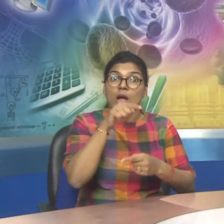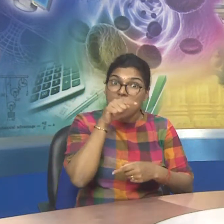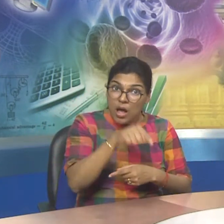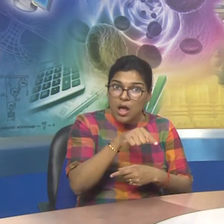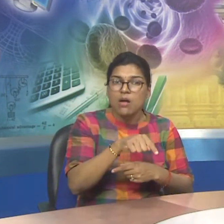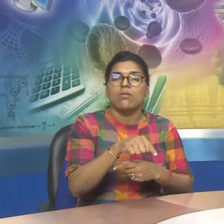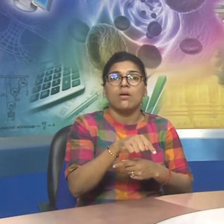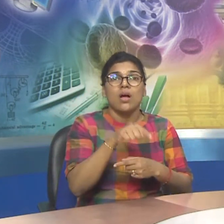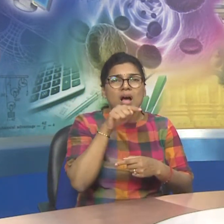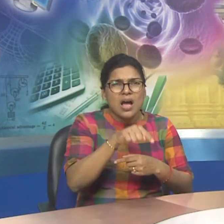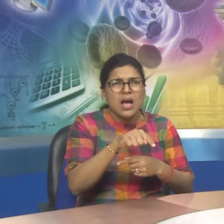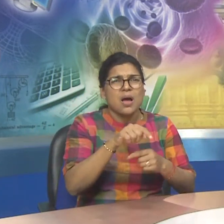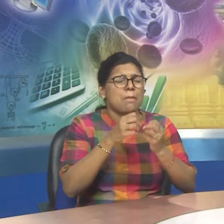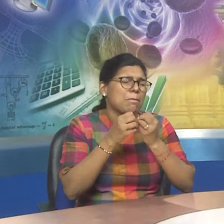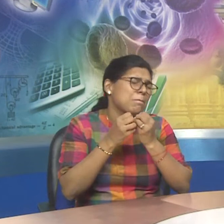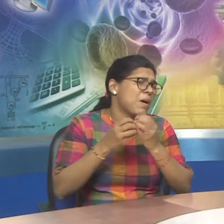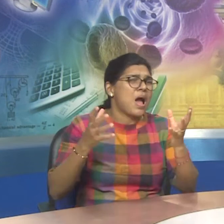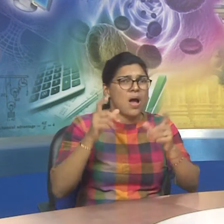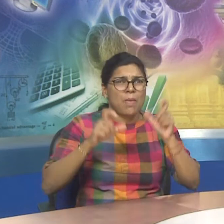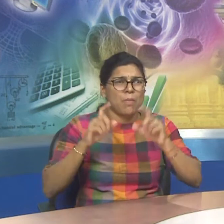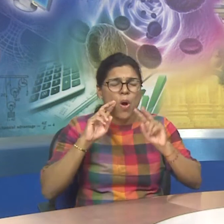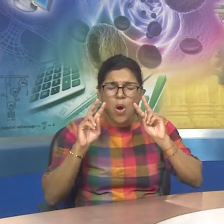During that time when the atom bombs were dropped,